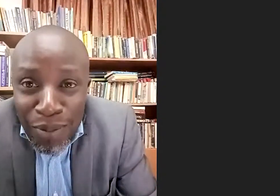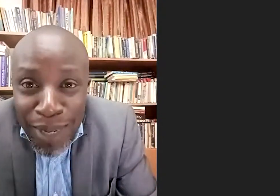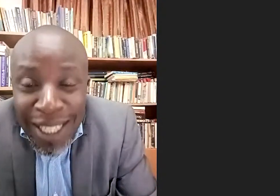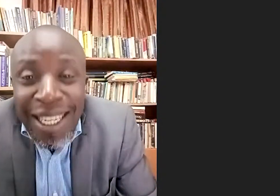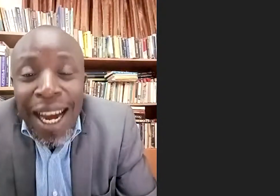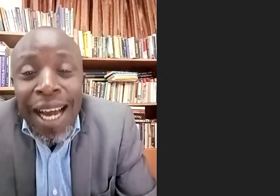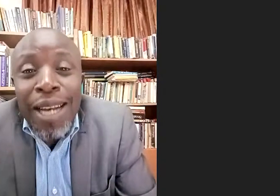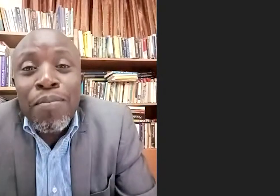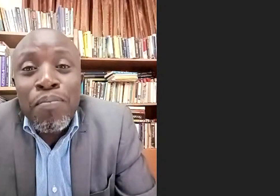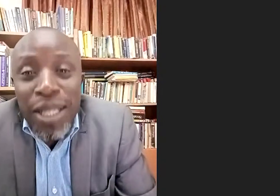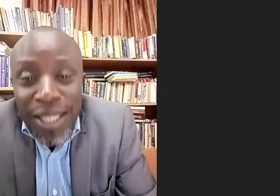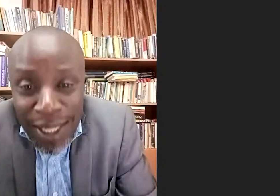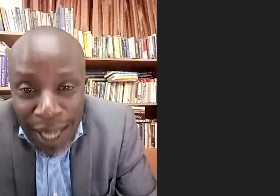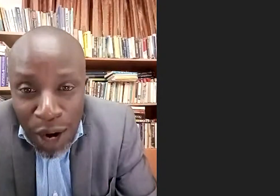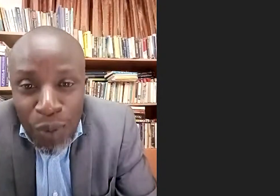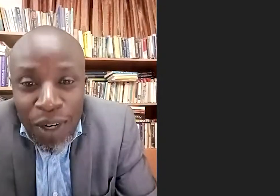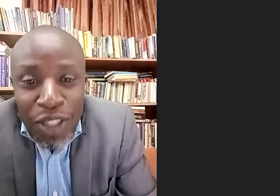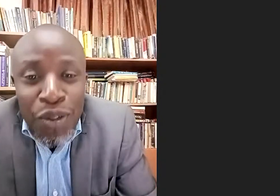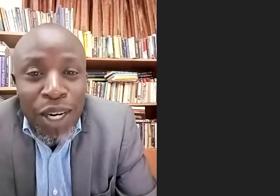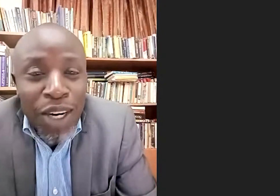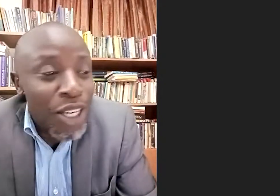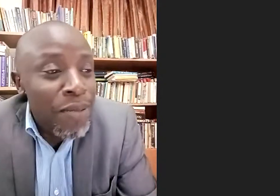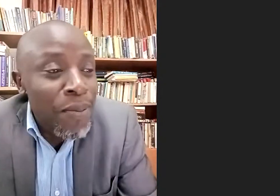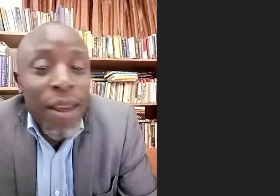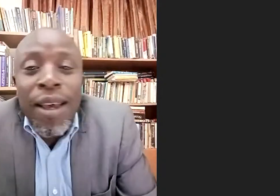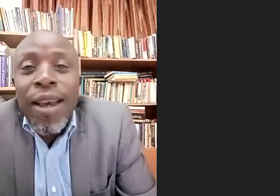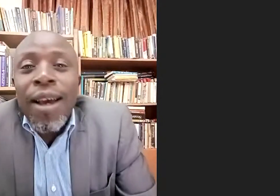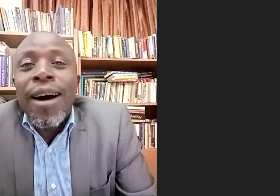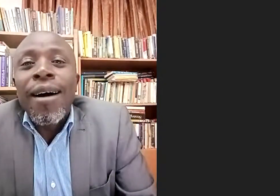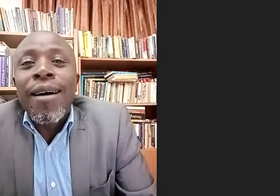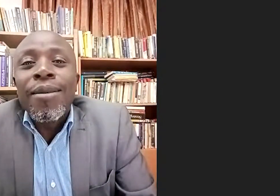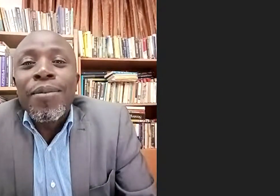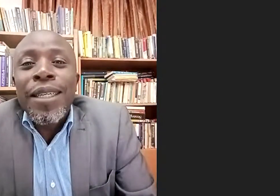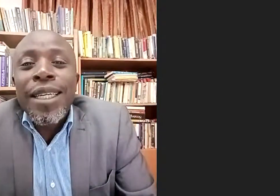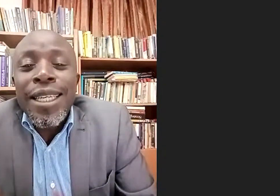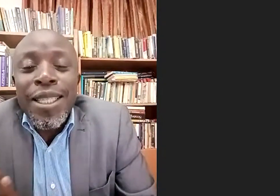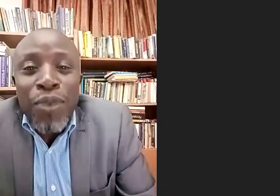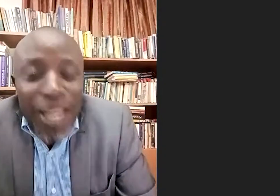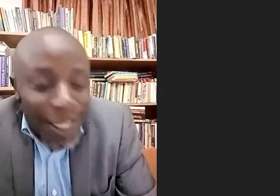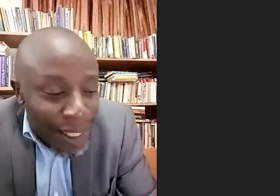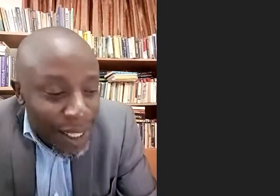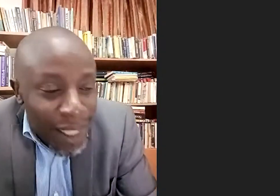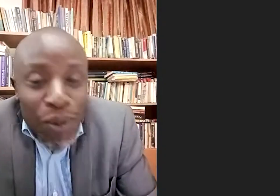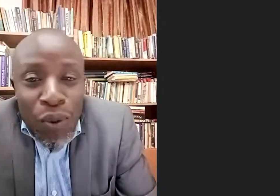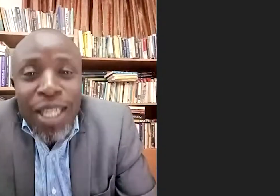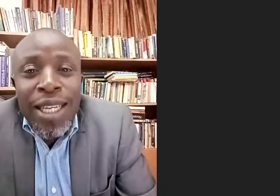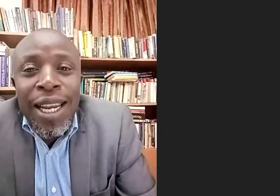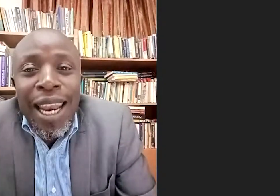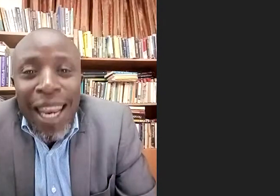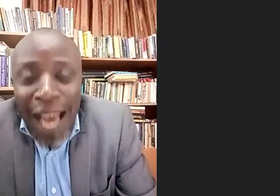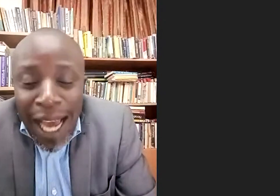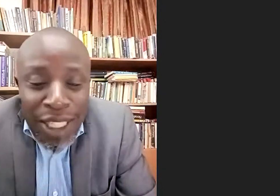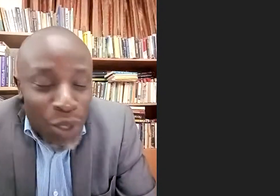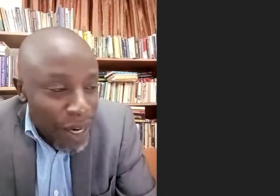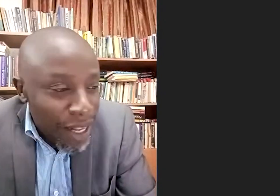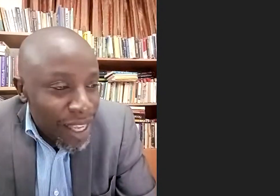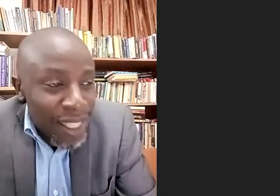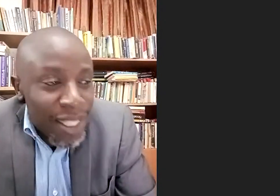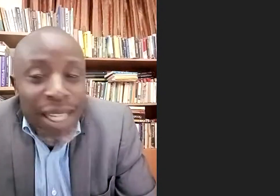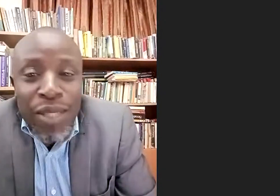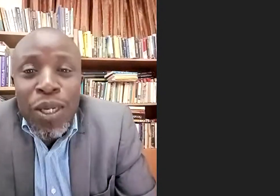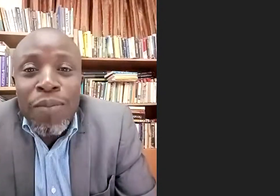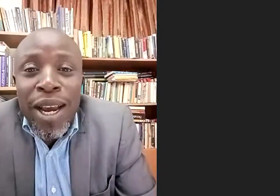professional development and business. I hope, Grace, you're recording. It is important that we learn so